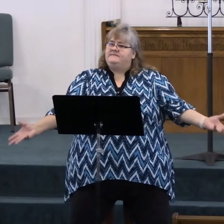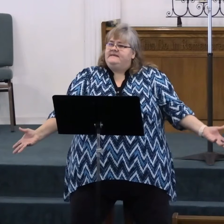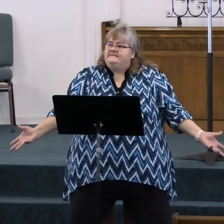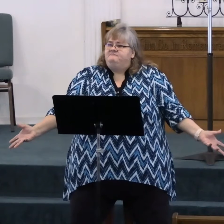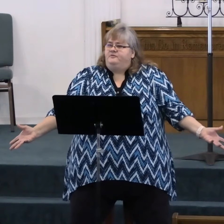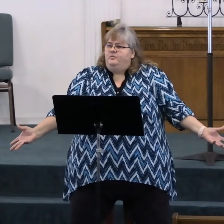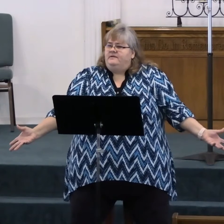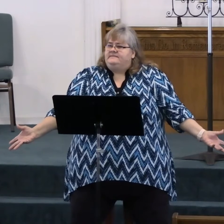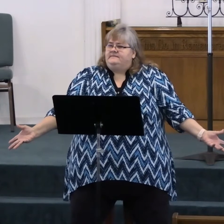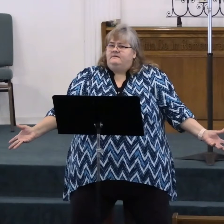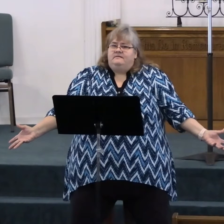Where was his influence?